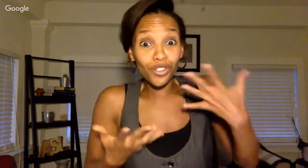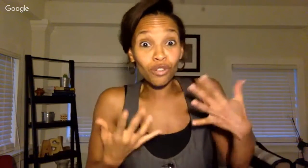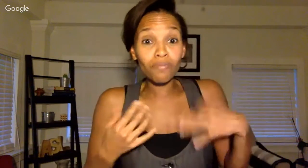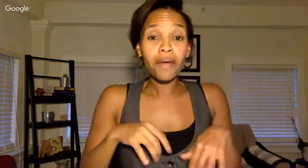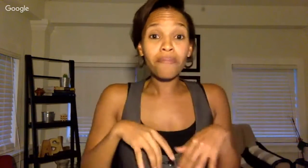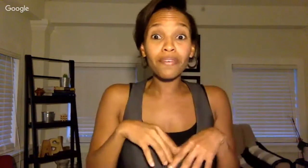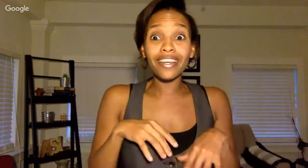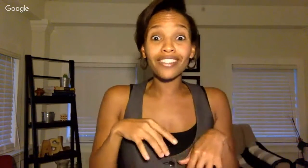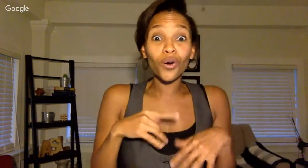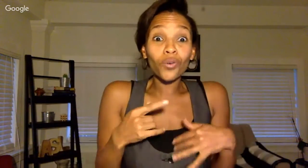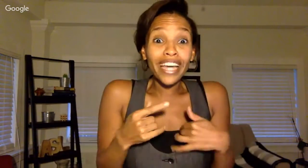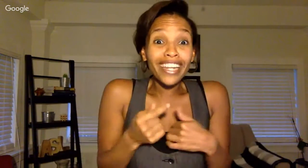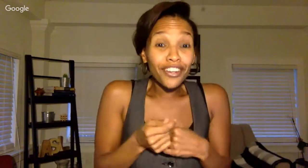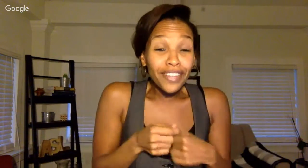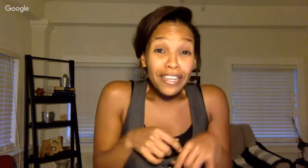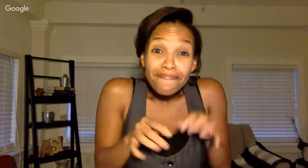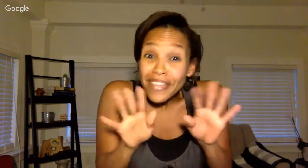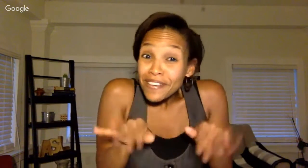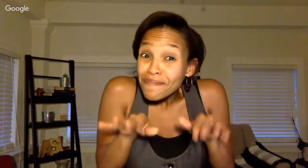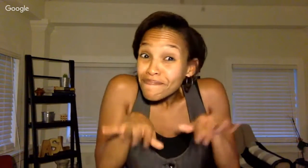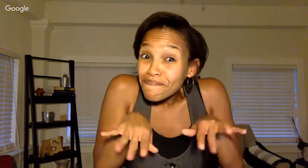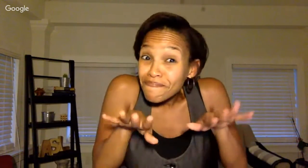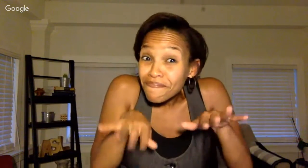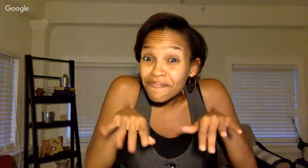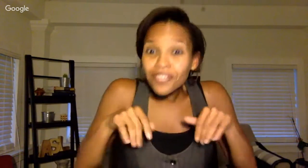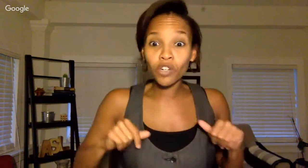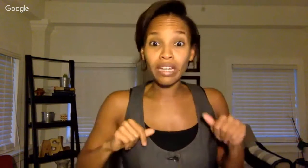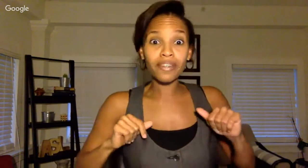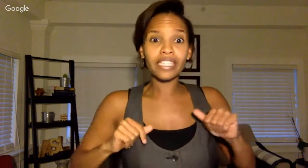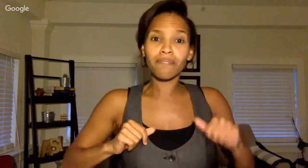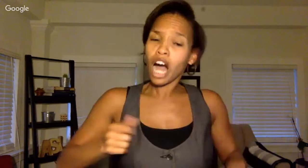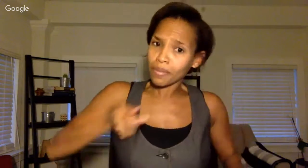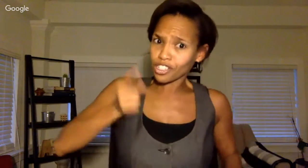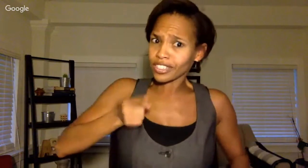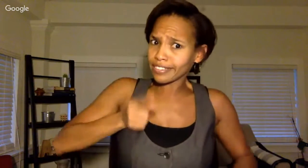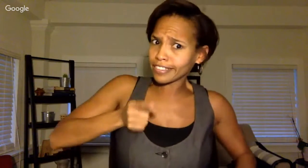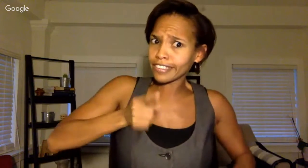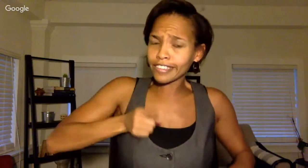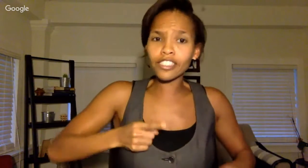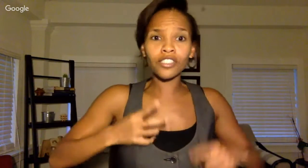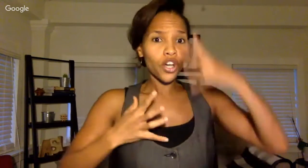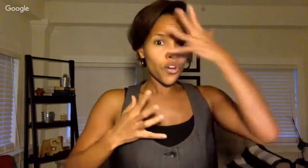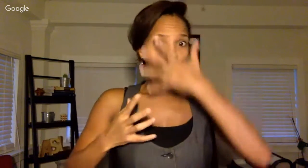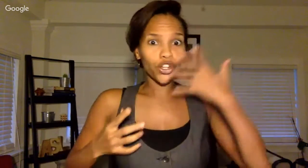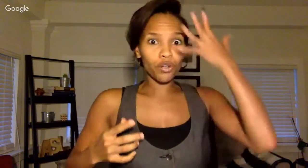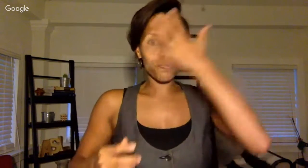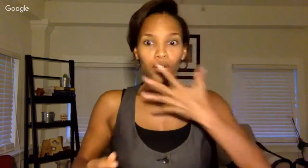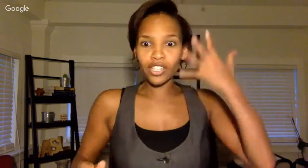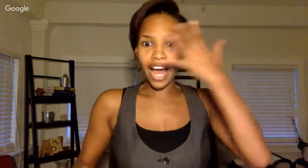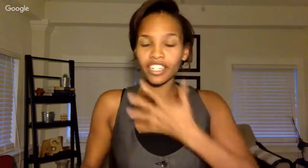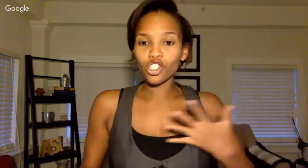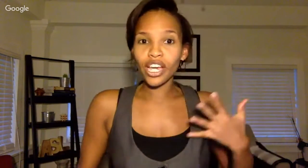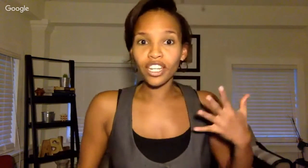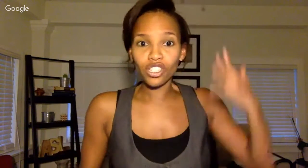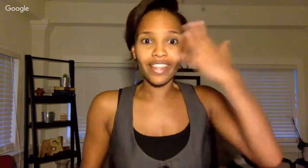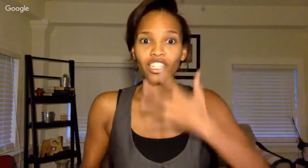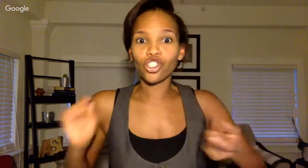assume maybe it's an old lady and you're like, ooh, or maybe it's mom and she's like, that your personality changes and that shifts